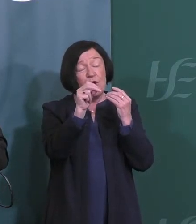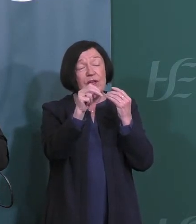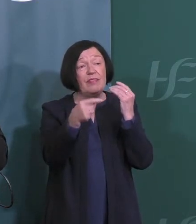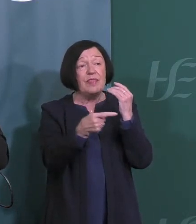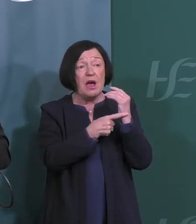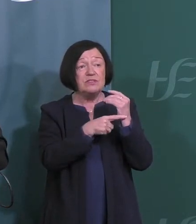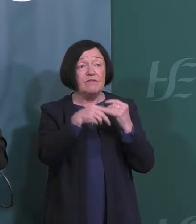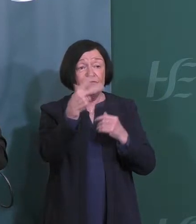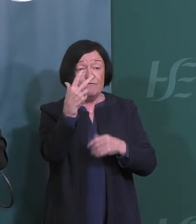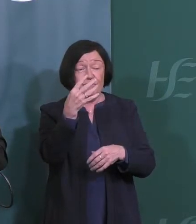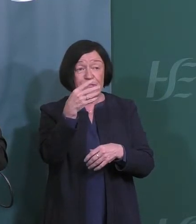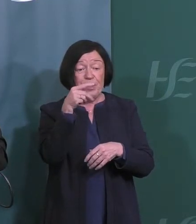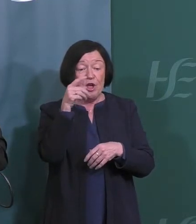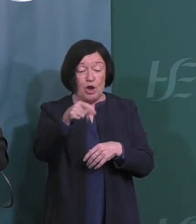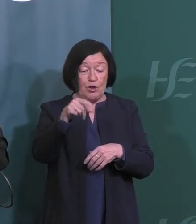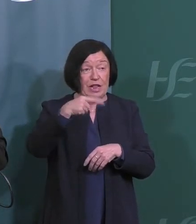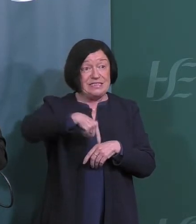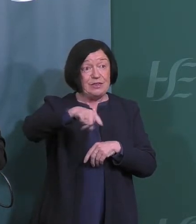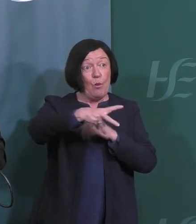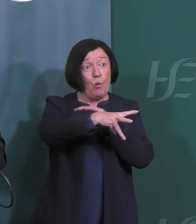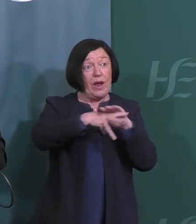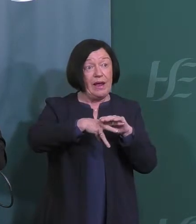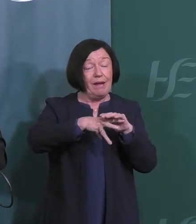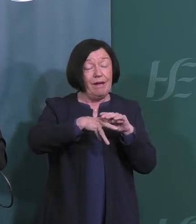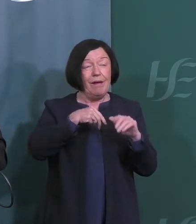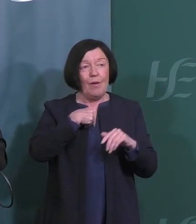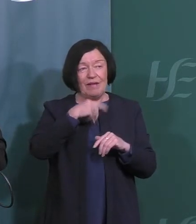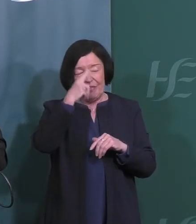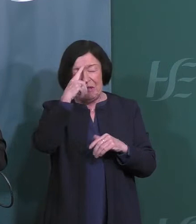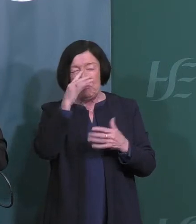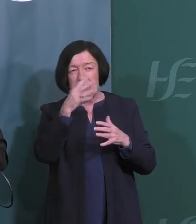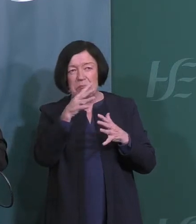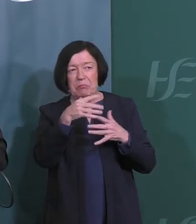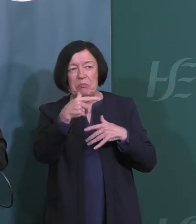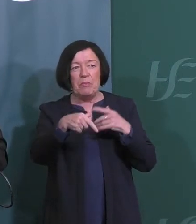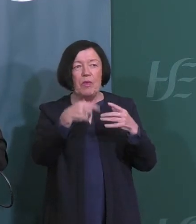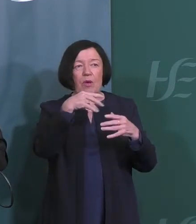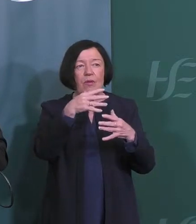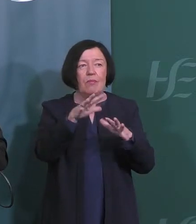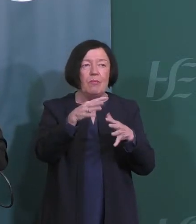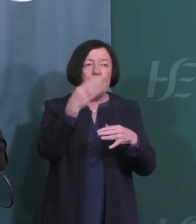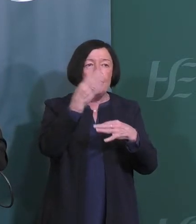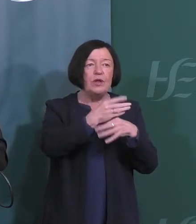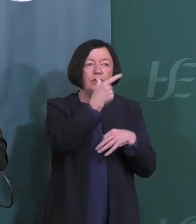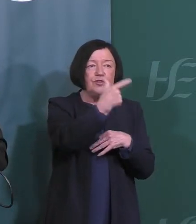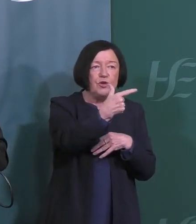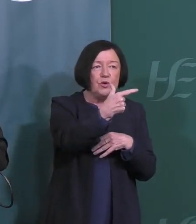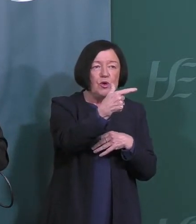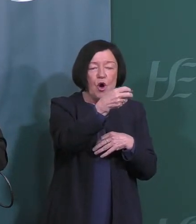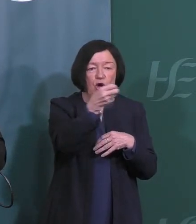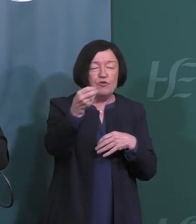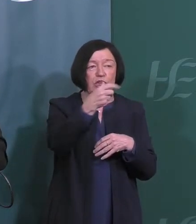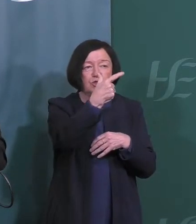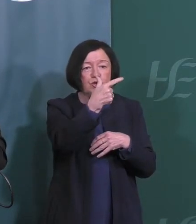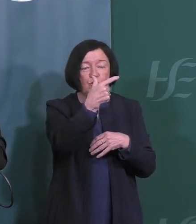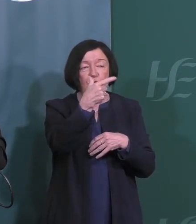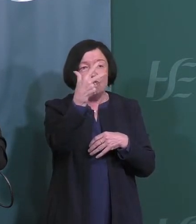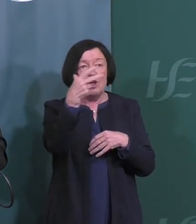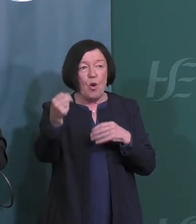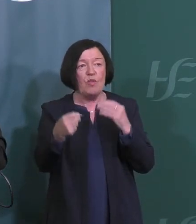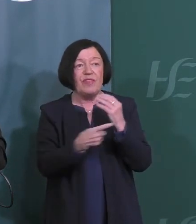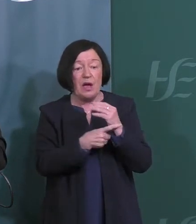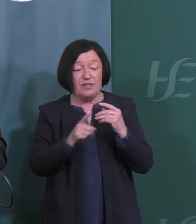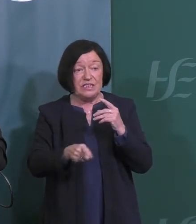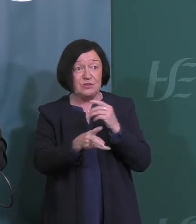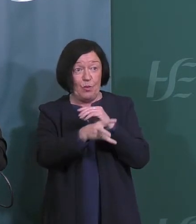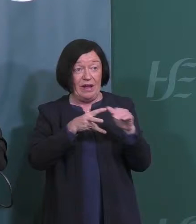vaccines. This week, looking ahead at we will be looking somewhere in the region of between 200 and 230,000 this week we're in.